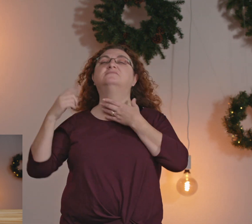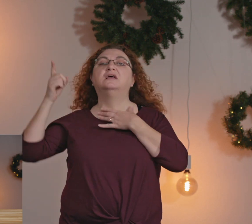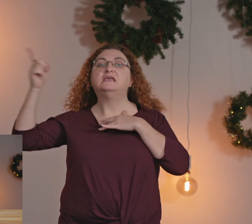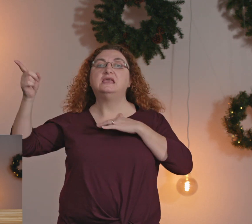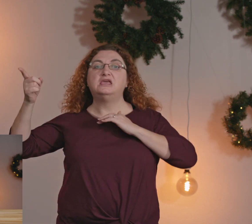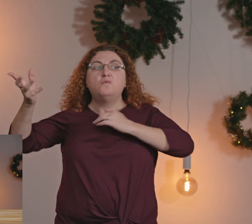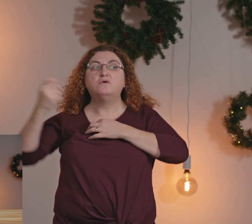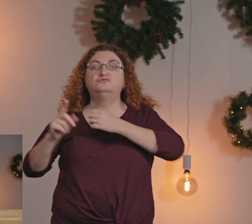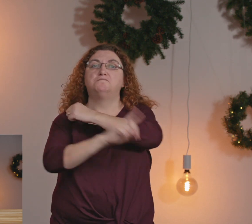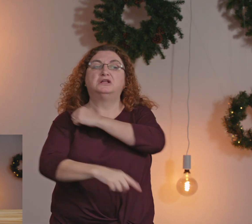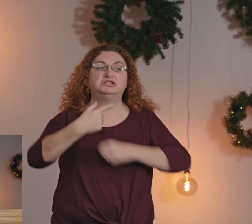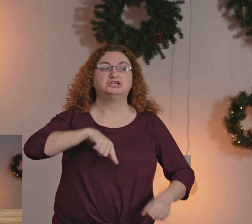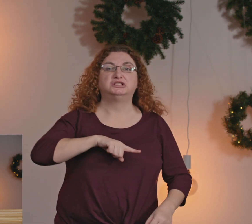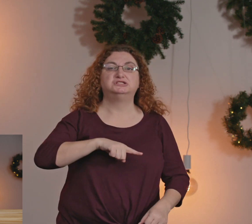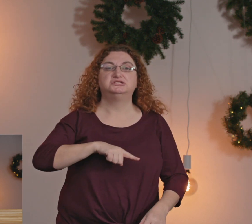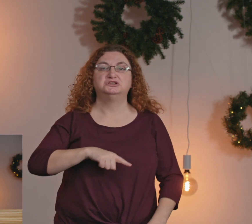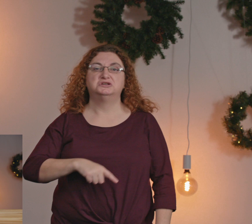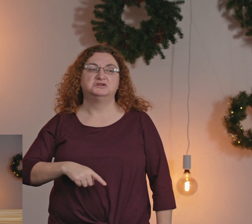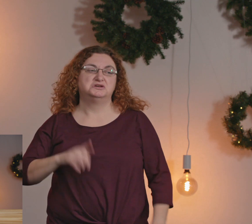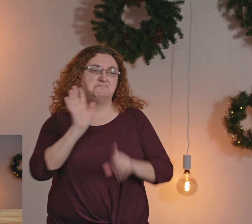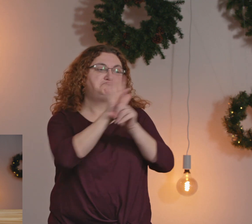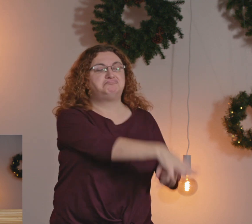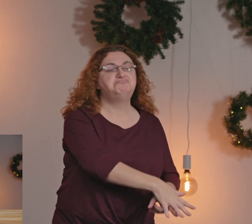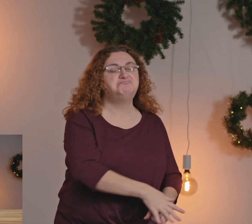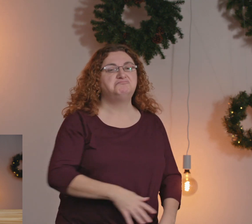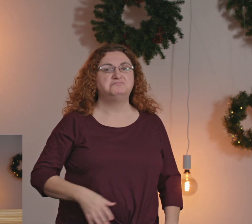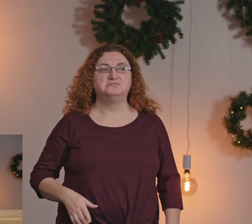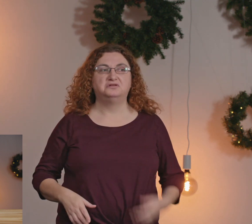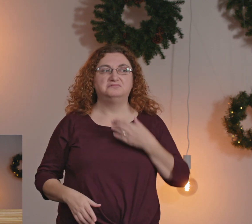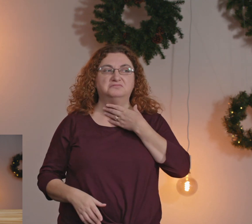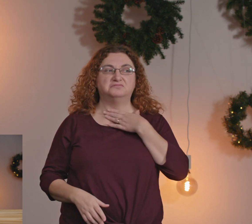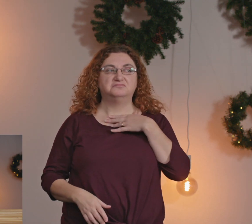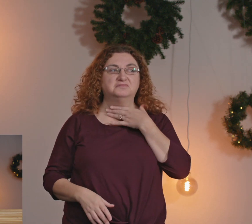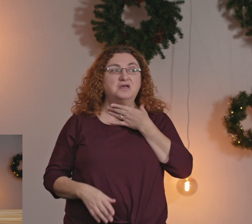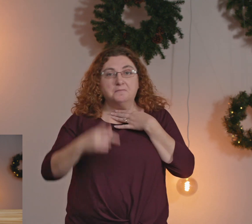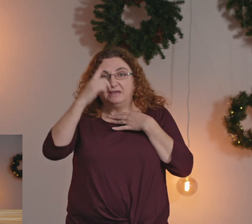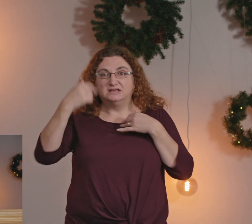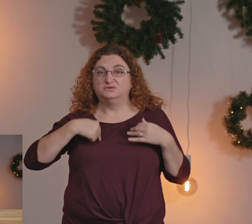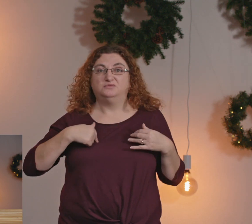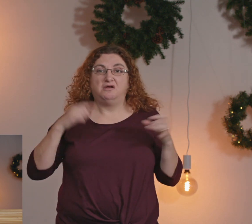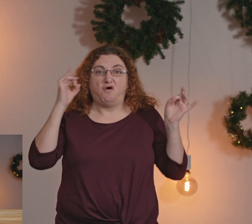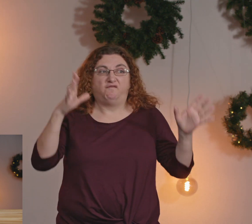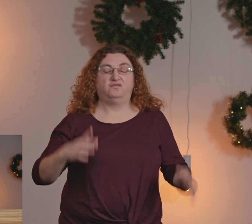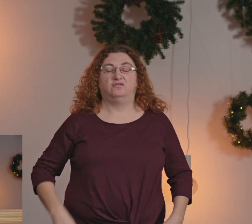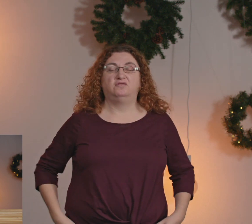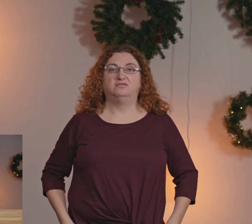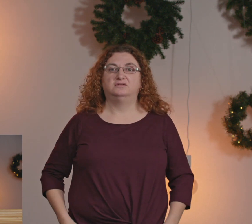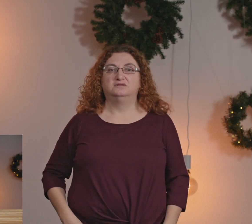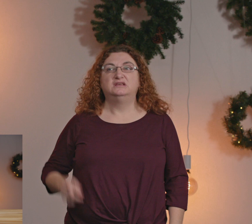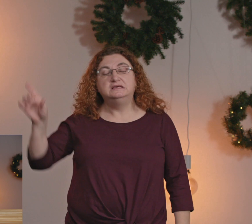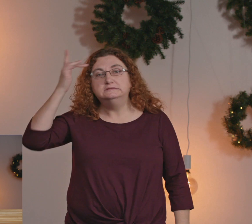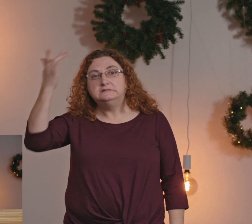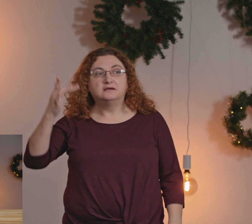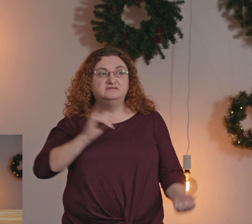He actually wants to punish us, put us on the bench, leave us out of the game, because he just gets sick and tired of dealing with us. And yet the